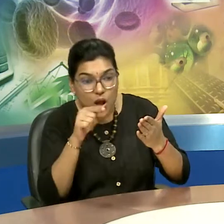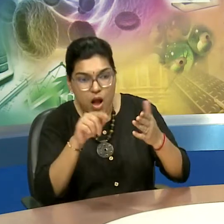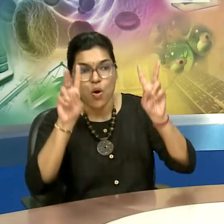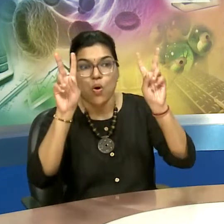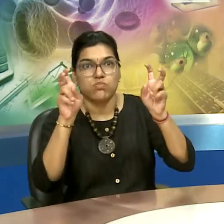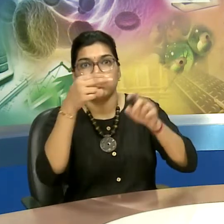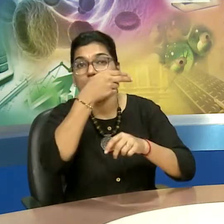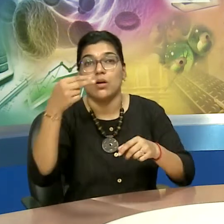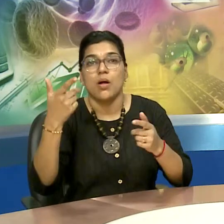describes